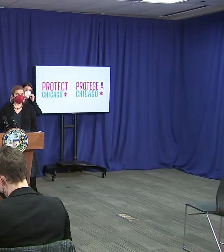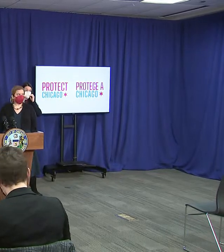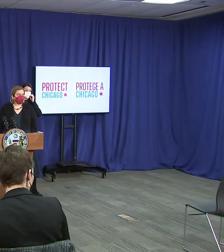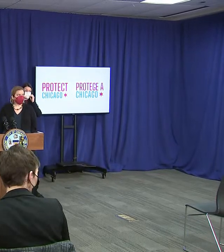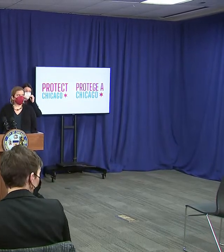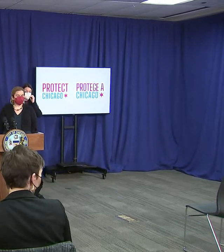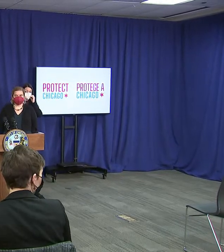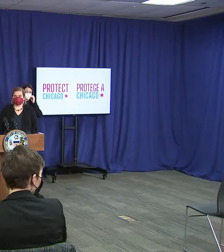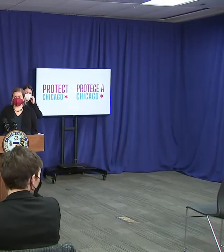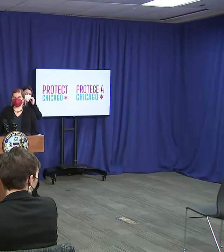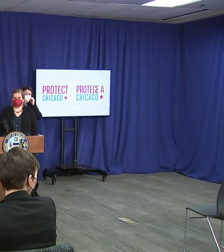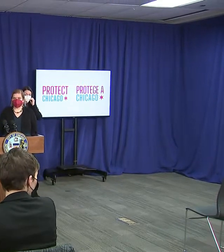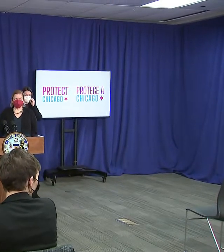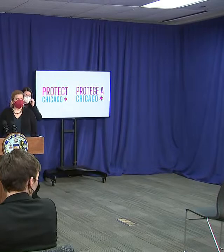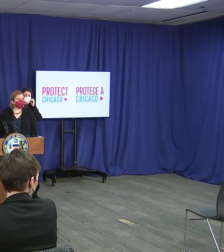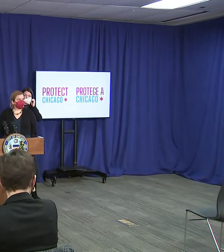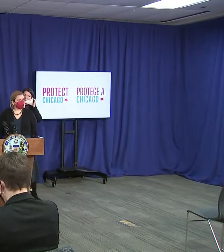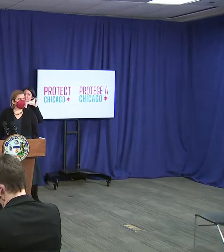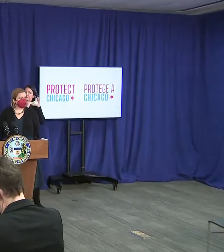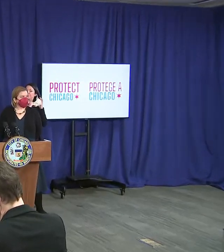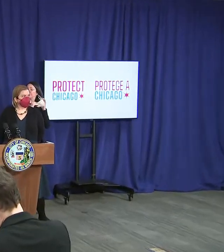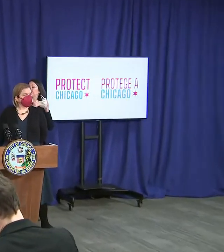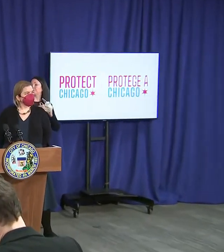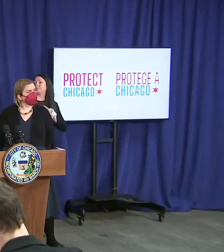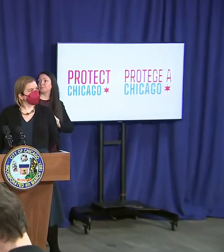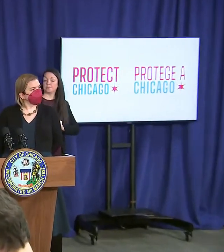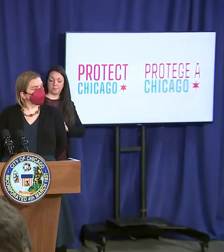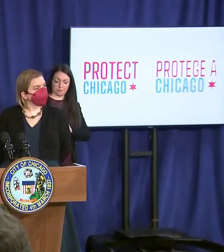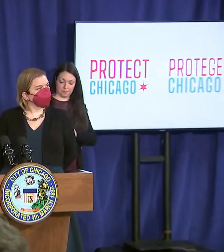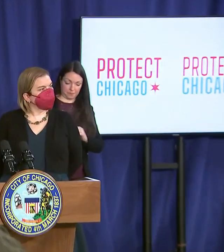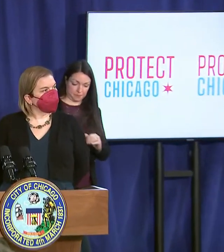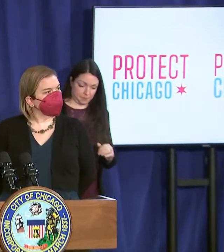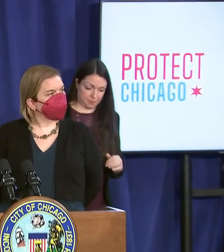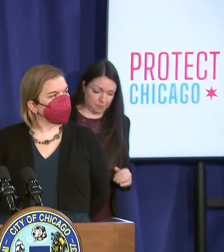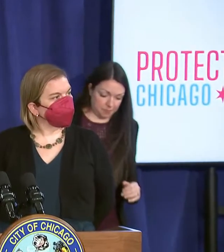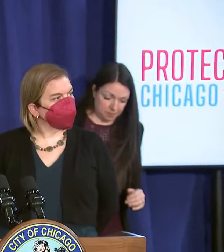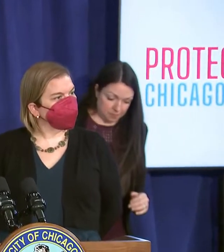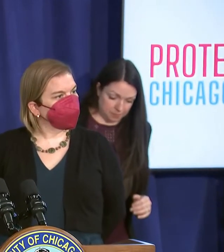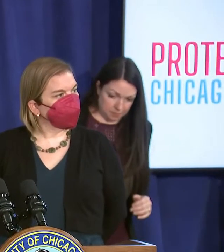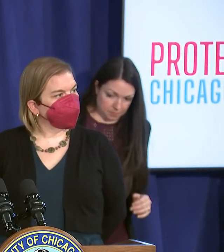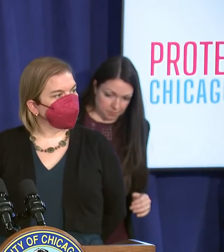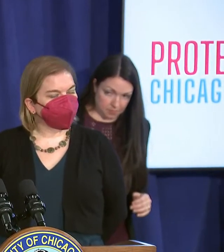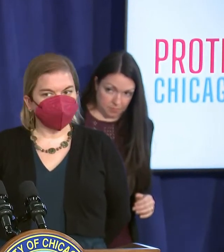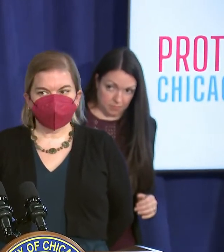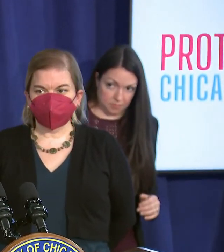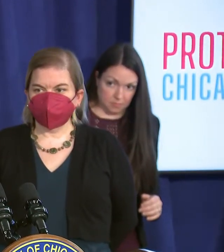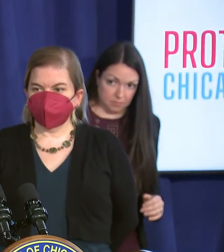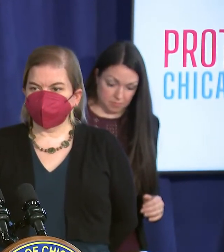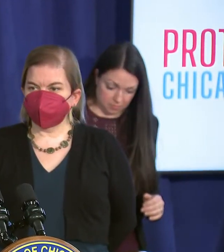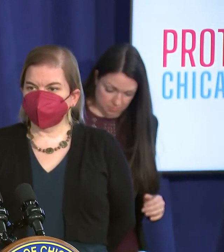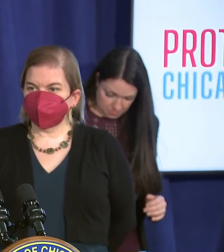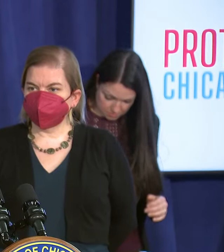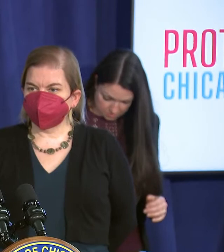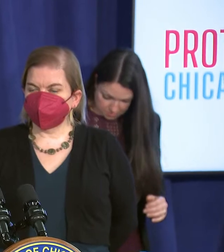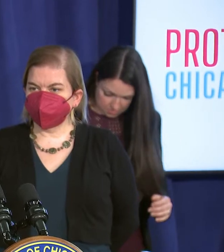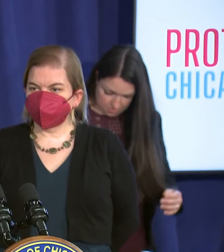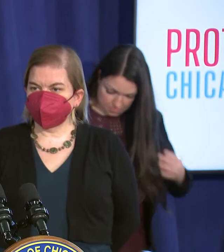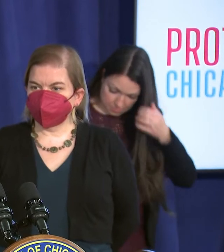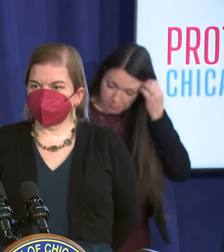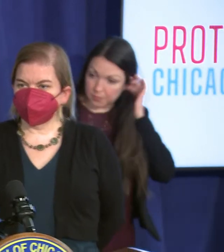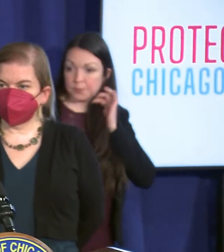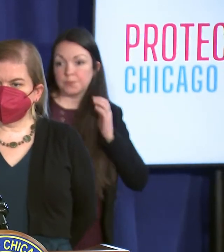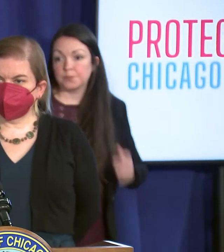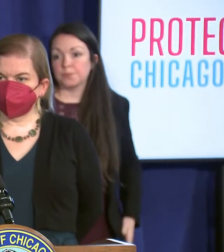Two questions each. Please announce your name and your outlet, and who would you like to speak to? These are mainly questions